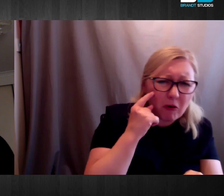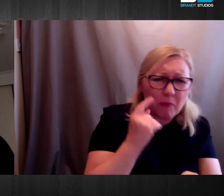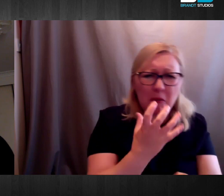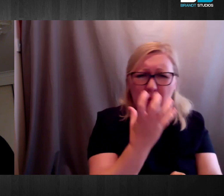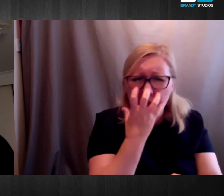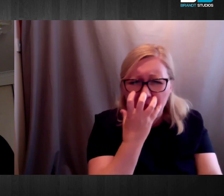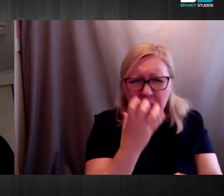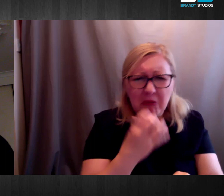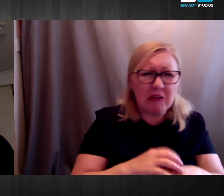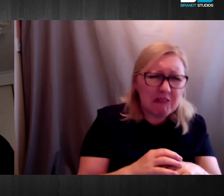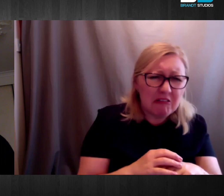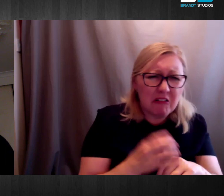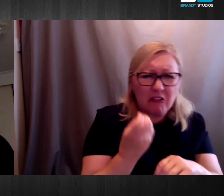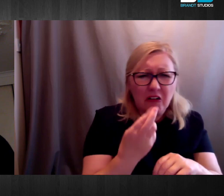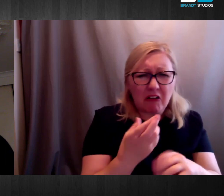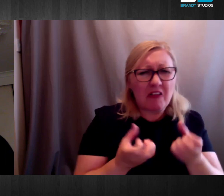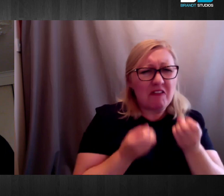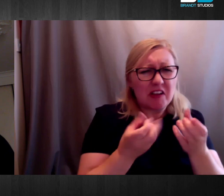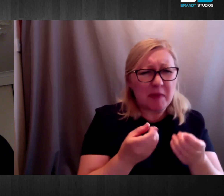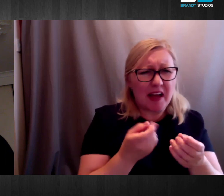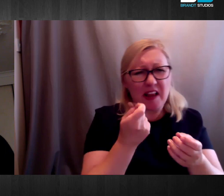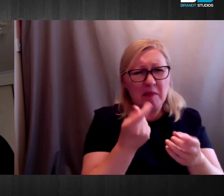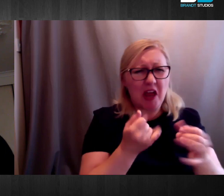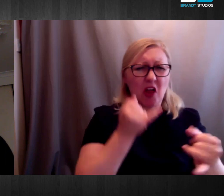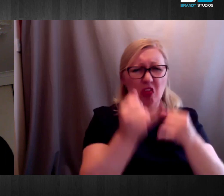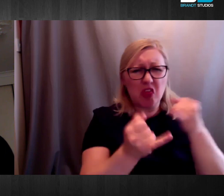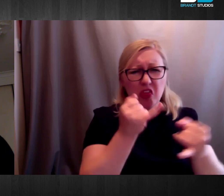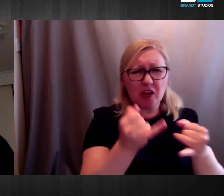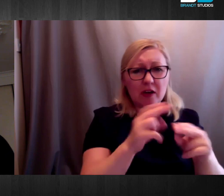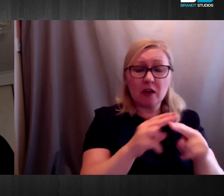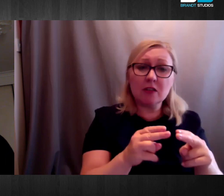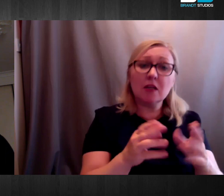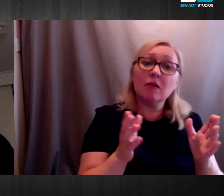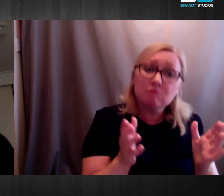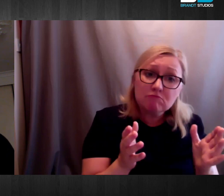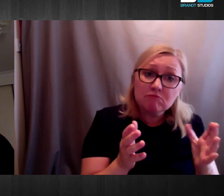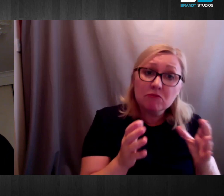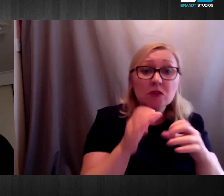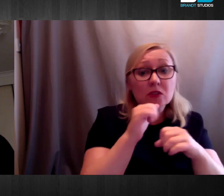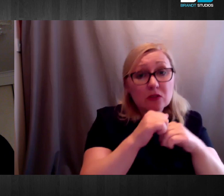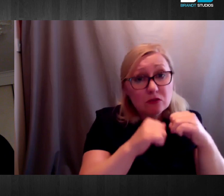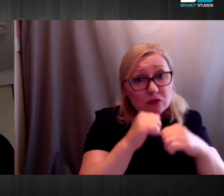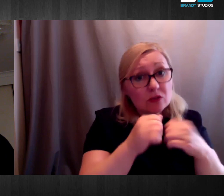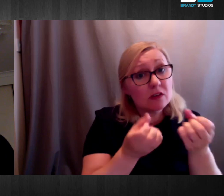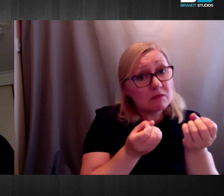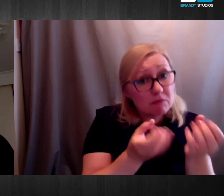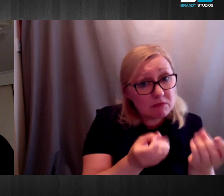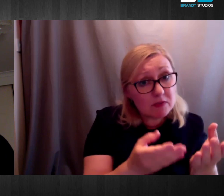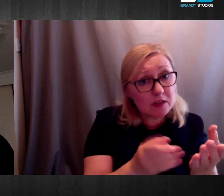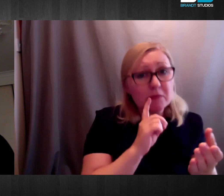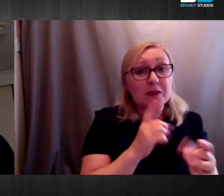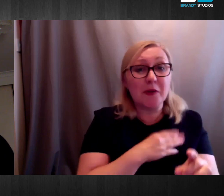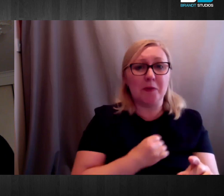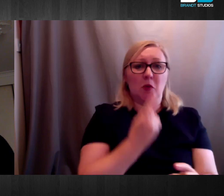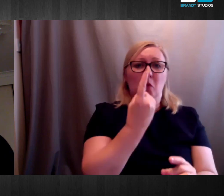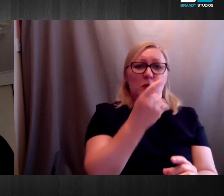was probably as productive as that could have been. But that was only one person in one meeting. So other than that, I